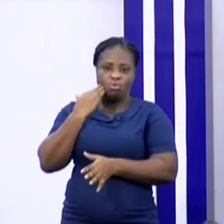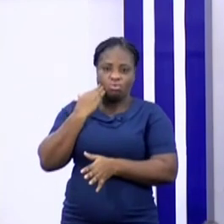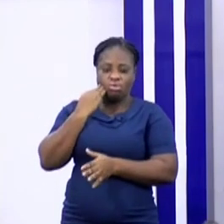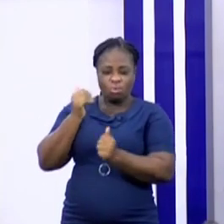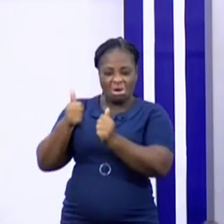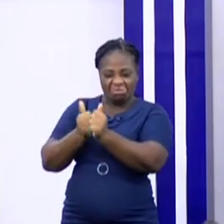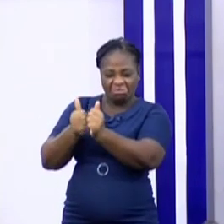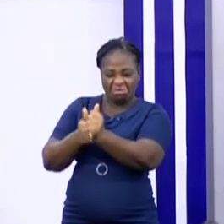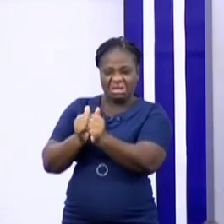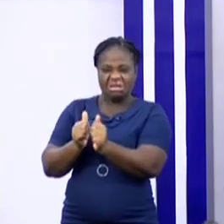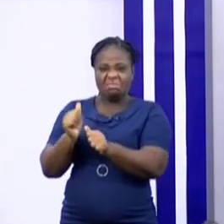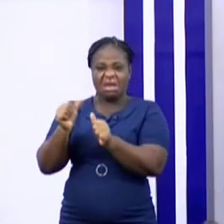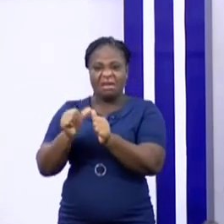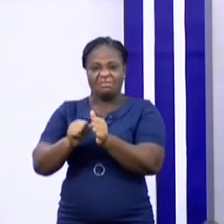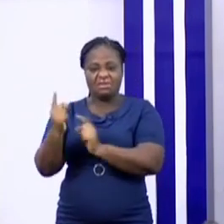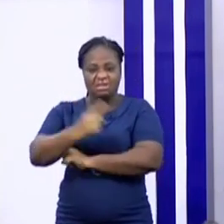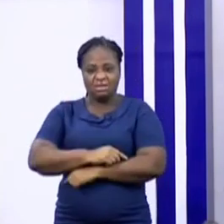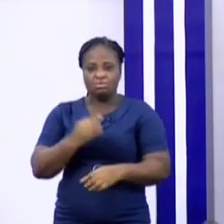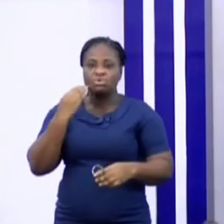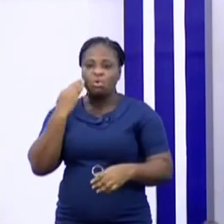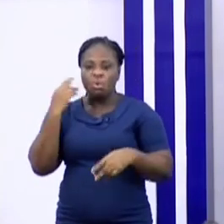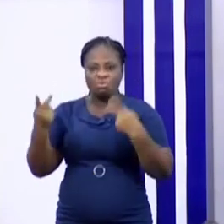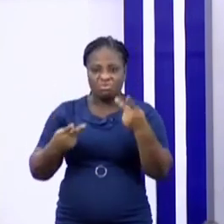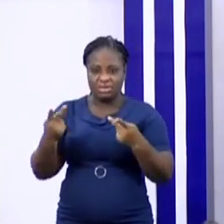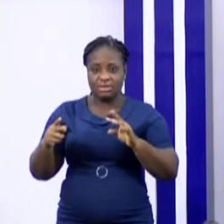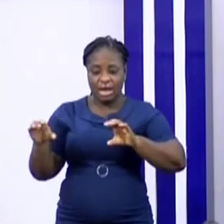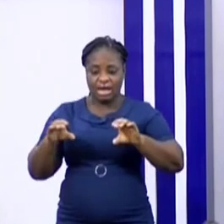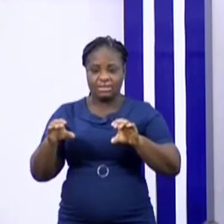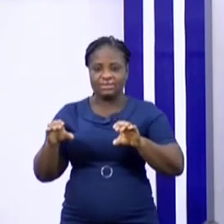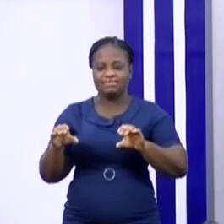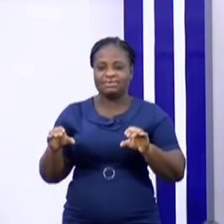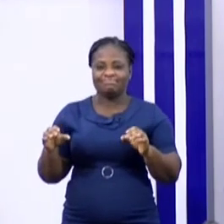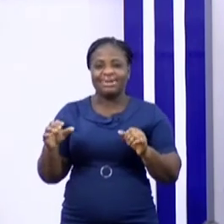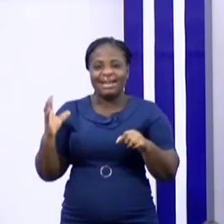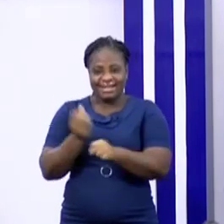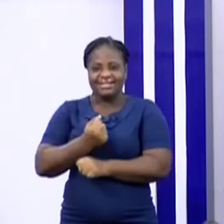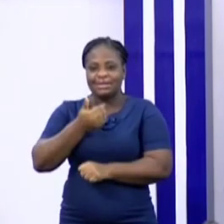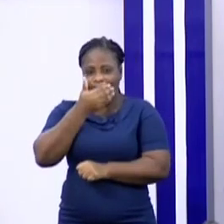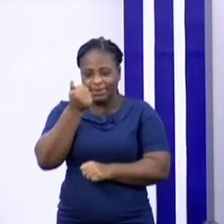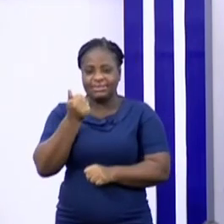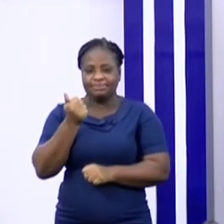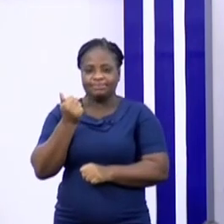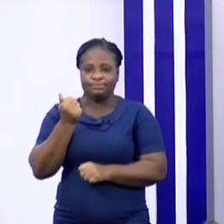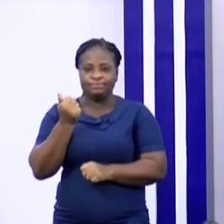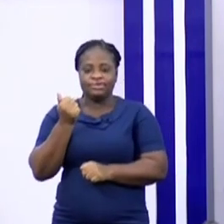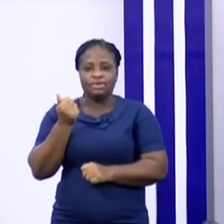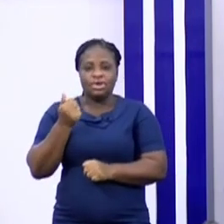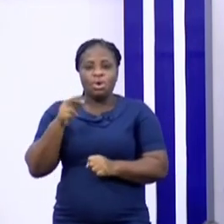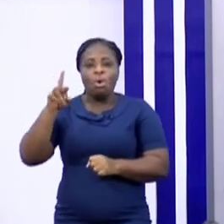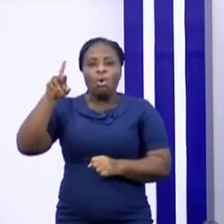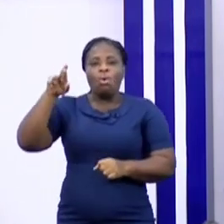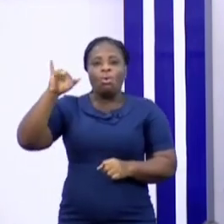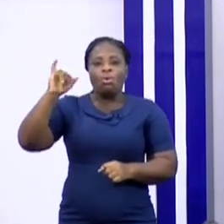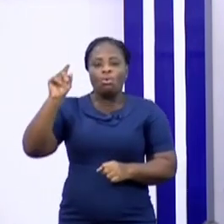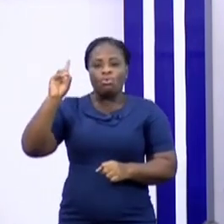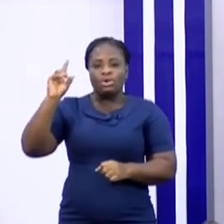them on a daily basis with home visits, and they are actively getting better. Ridge Hospital has